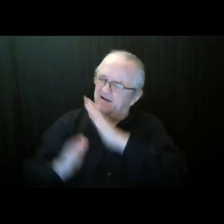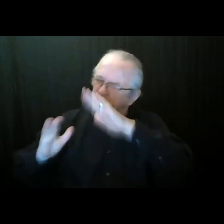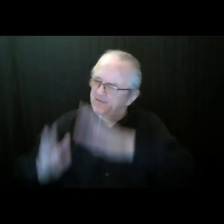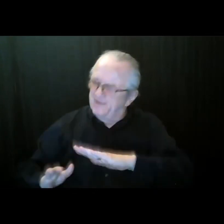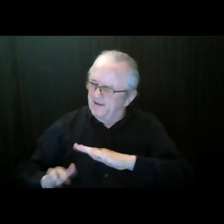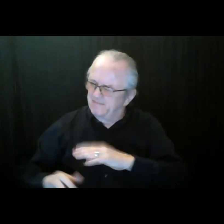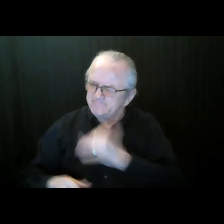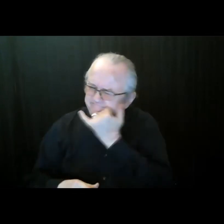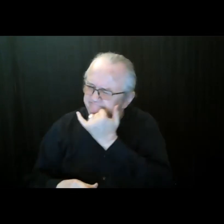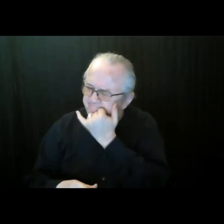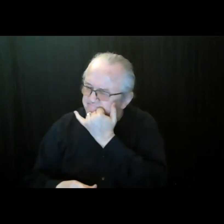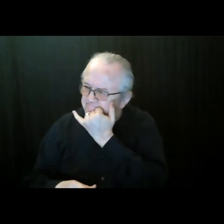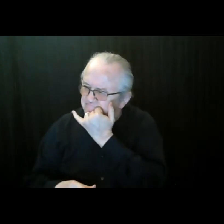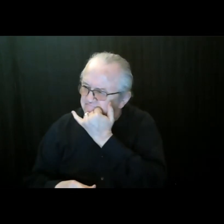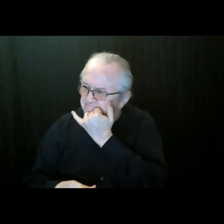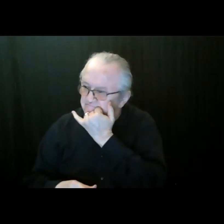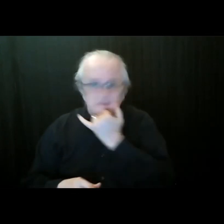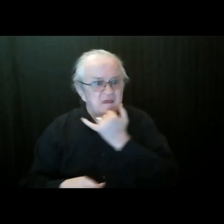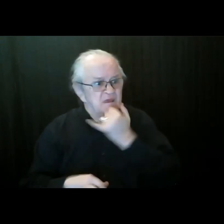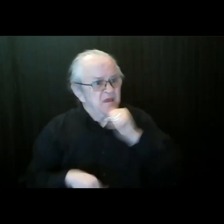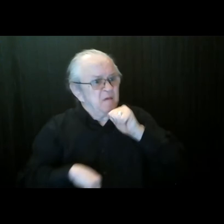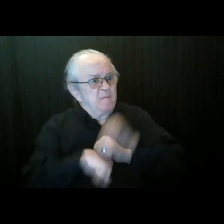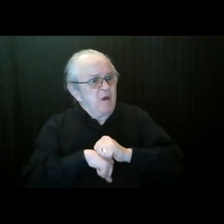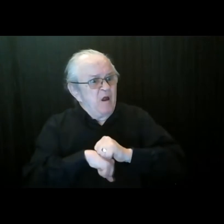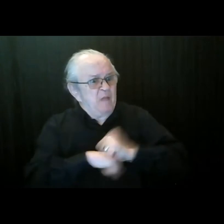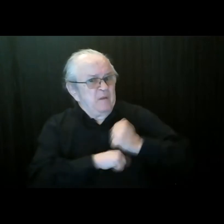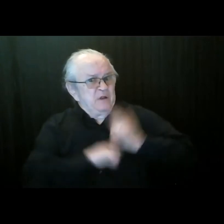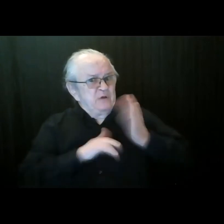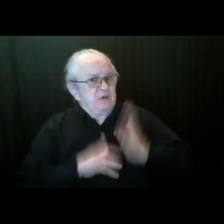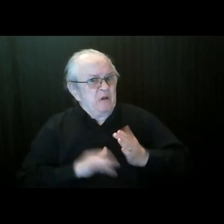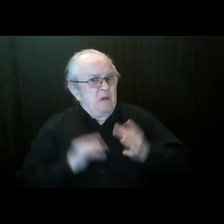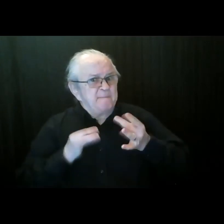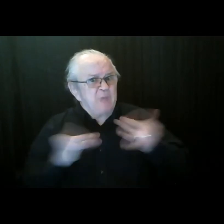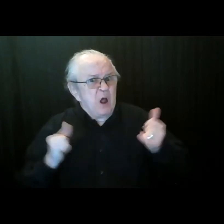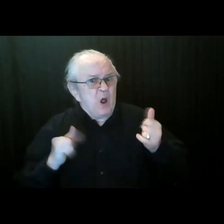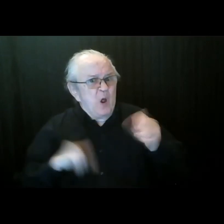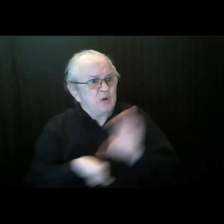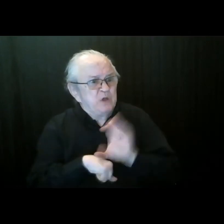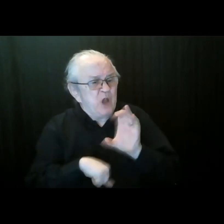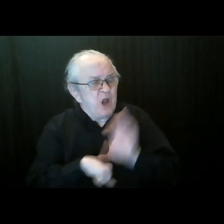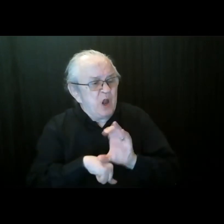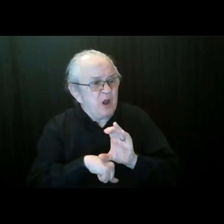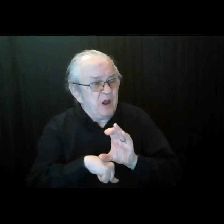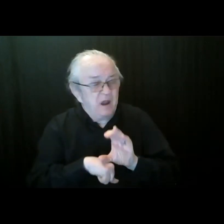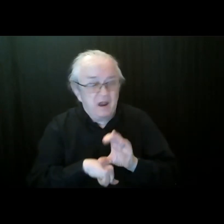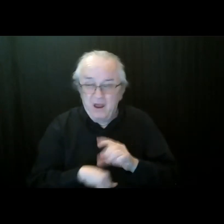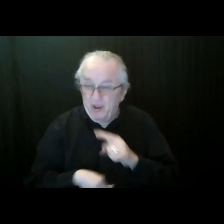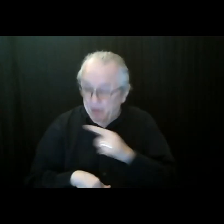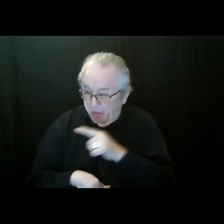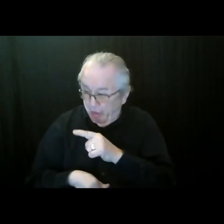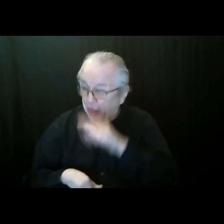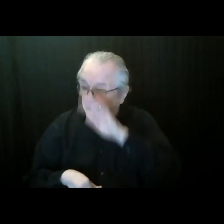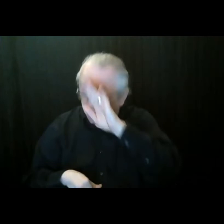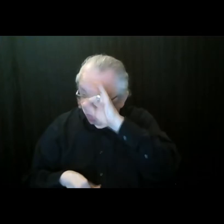wrong? The marble knights, they're gone from the church. Oh, you've been listening to